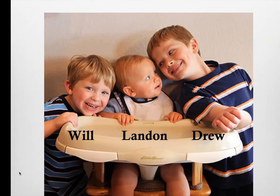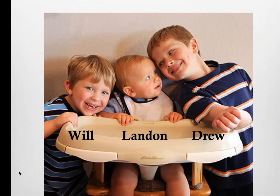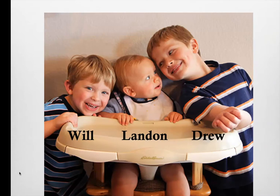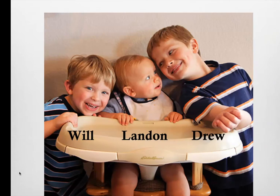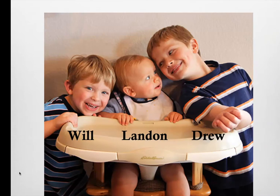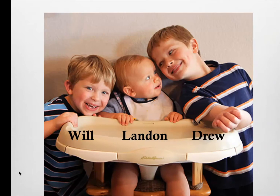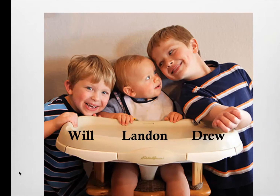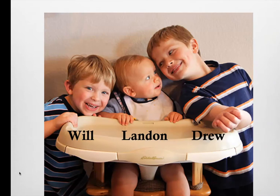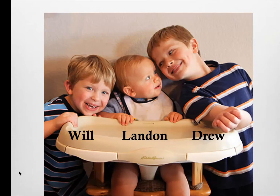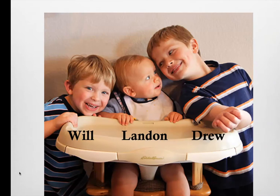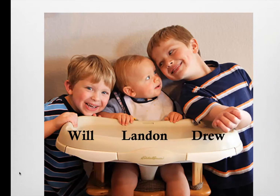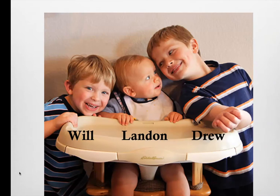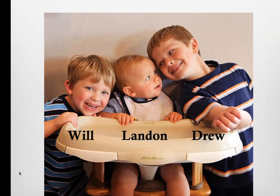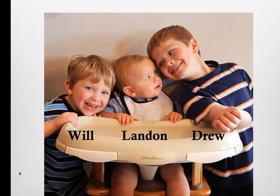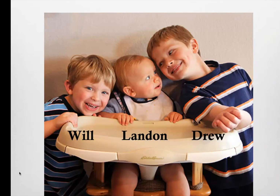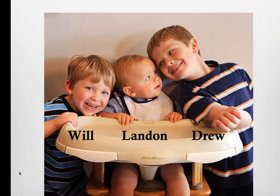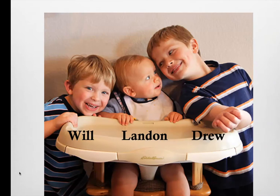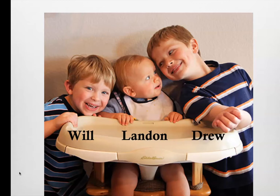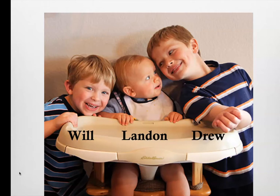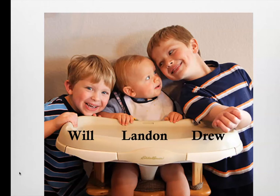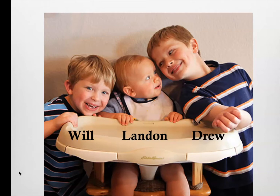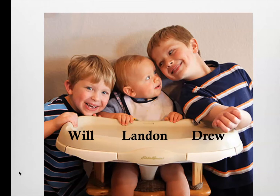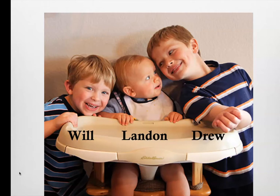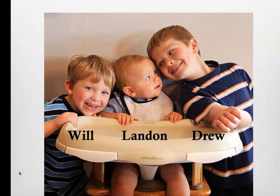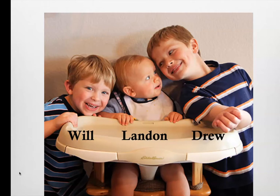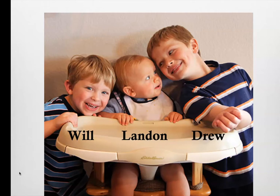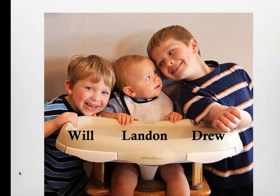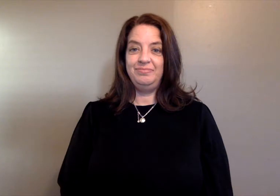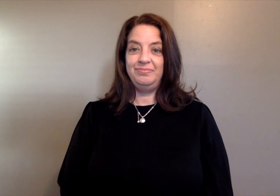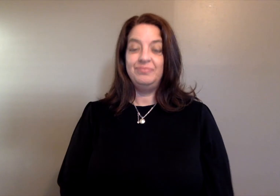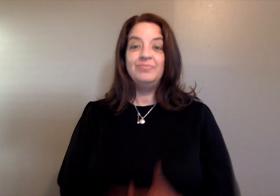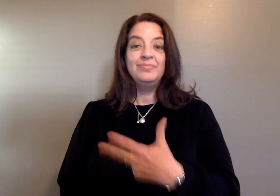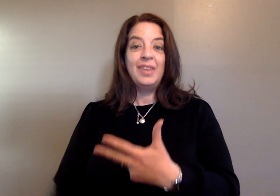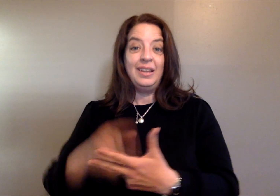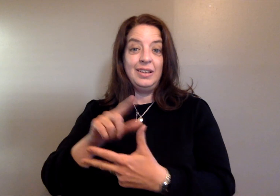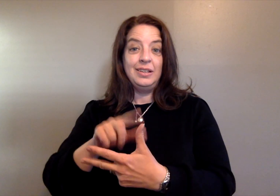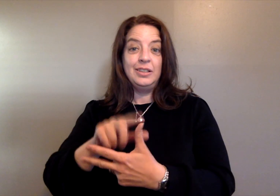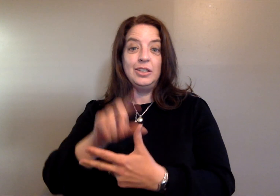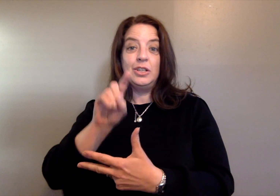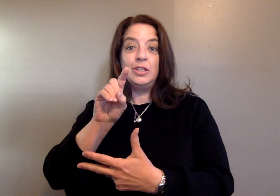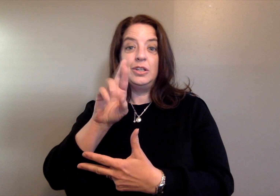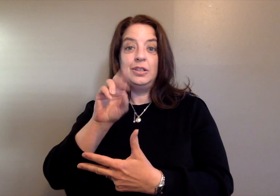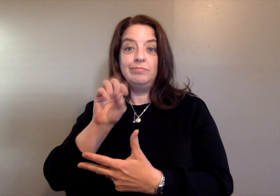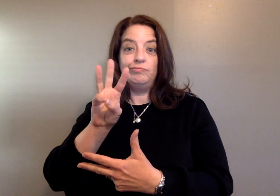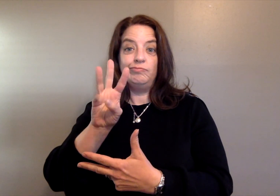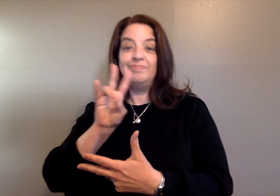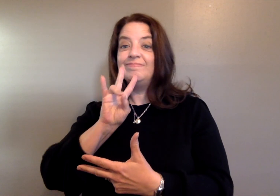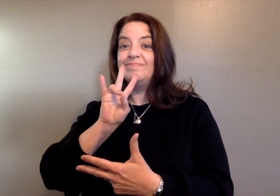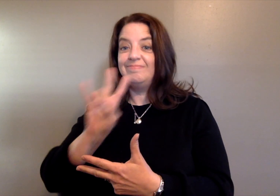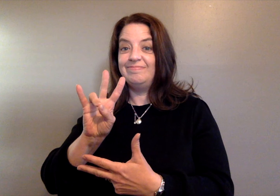brothers, Will, Landon, and Drew. So if I was going to talk about their age, I could say Drew was 7, Will